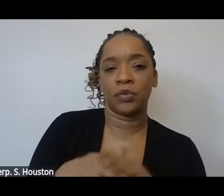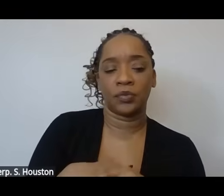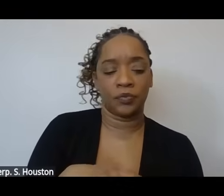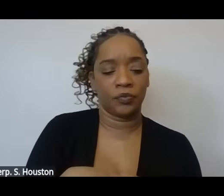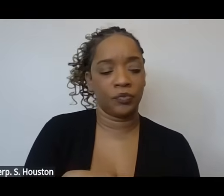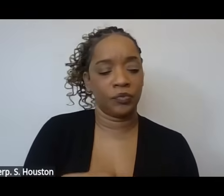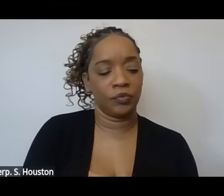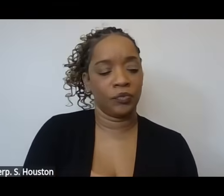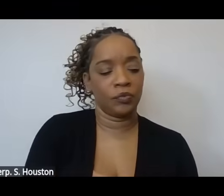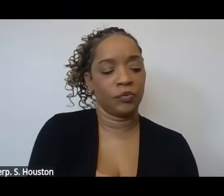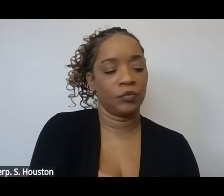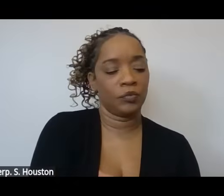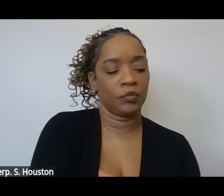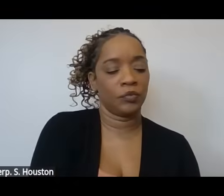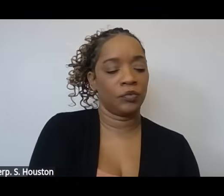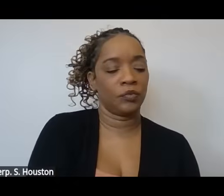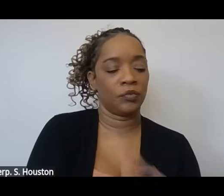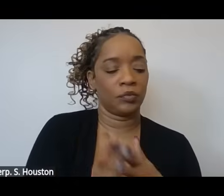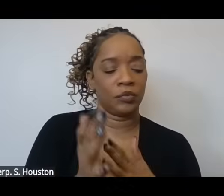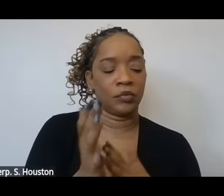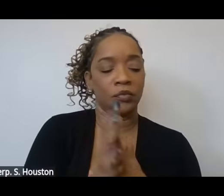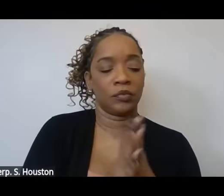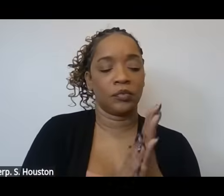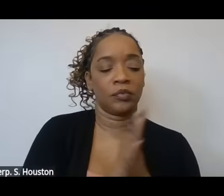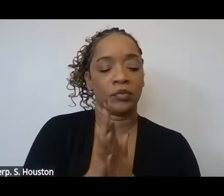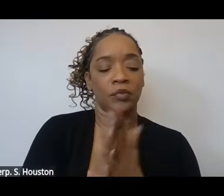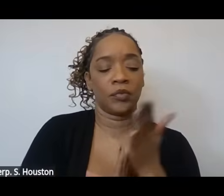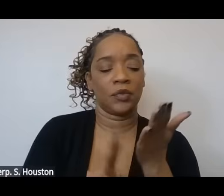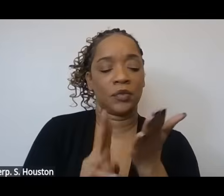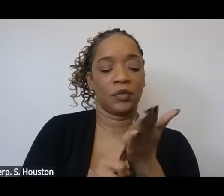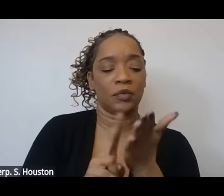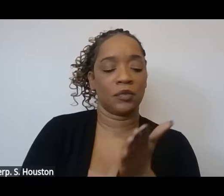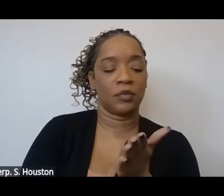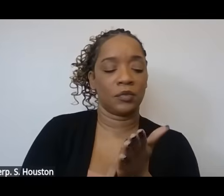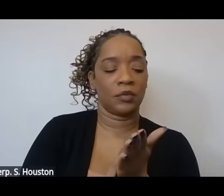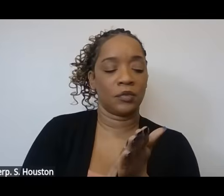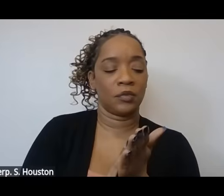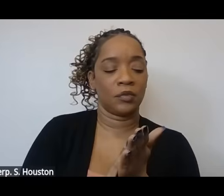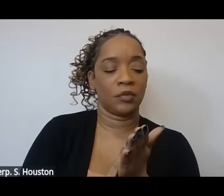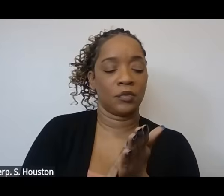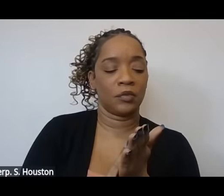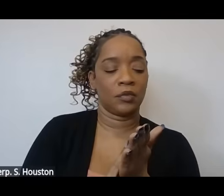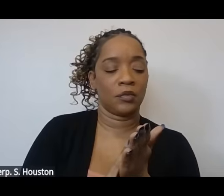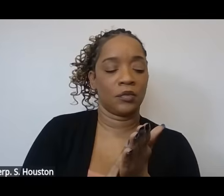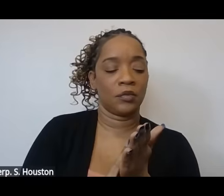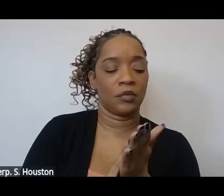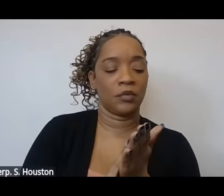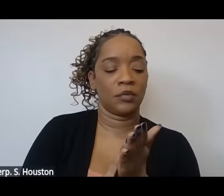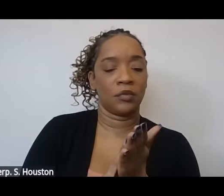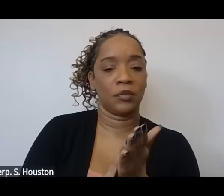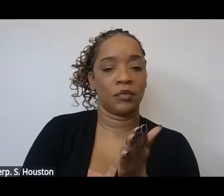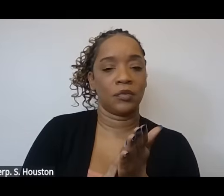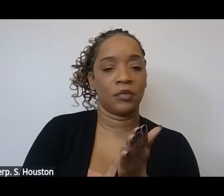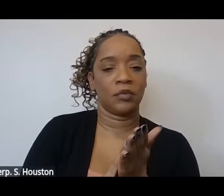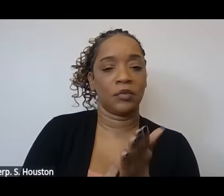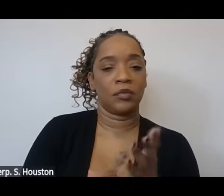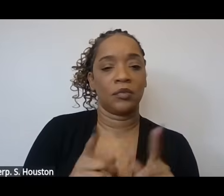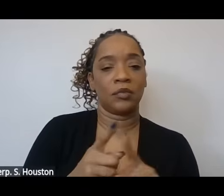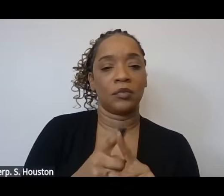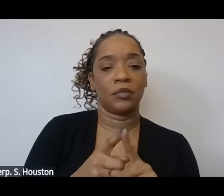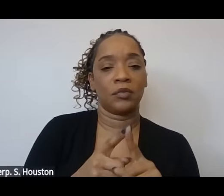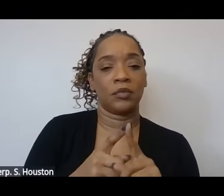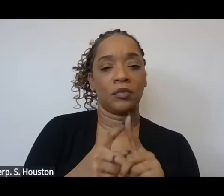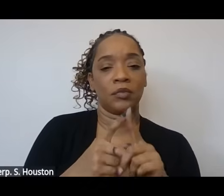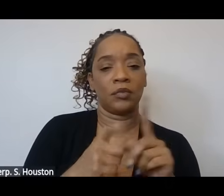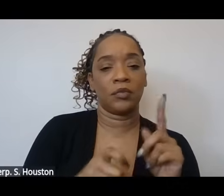gatherer from a couple of other petitions doesn't mean that those were legitimate signatures either. It simply means that they were unchallenged and uninvestigated.